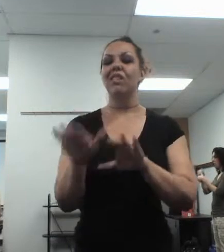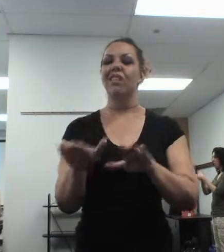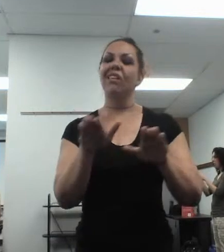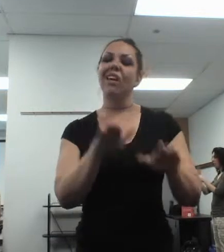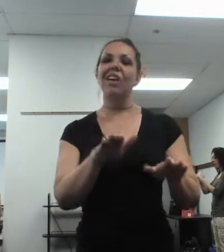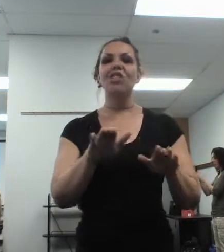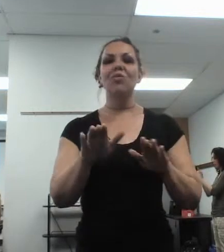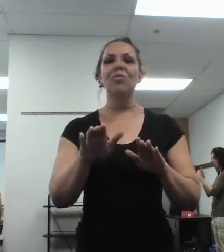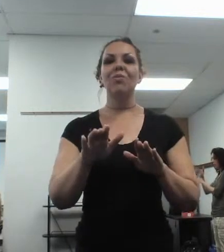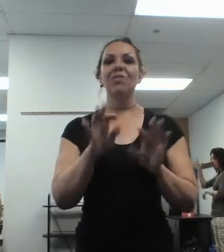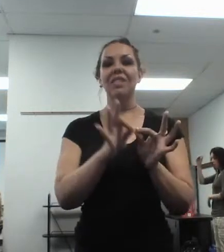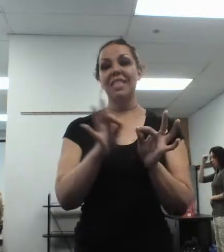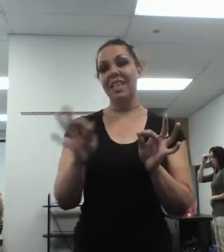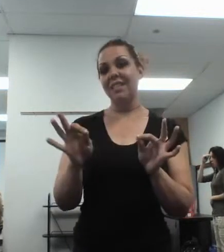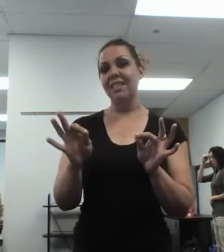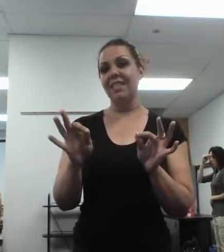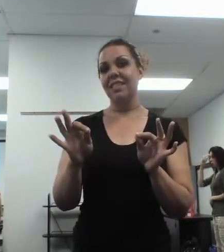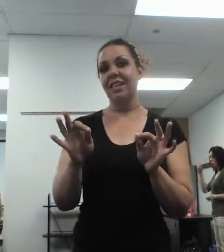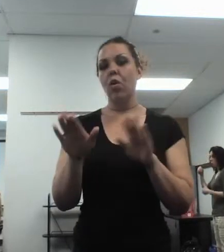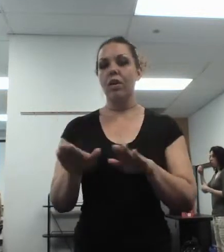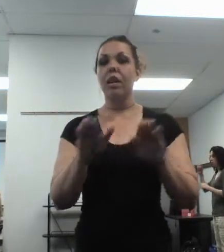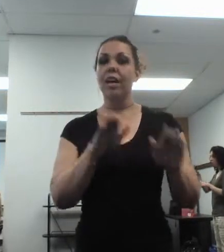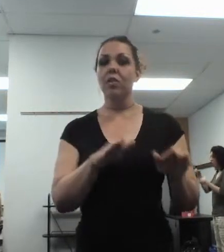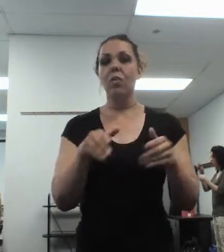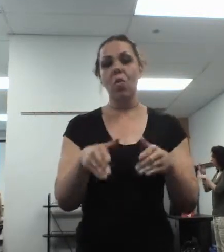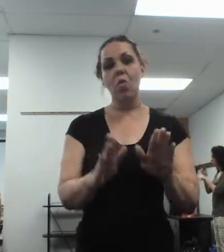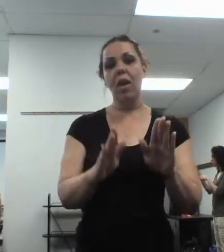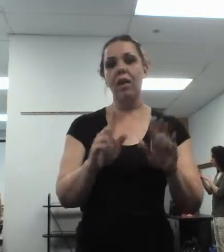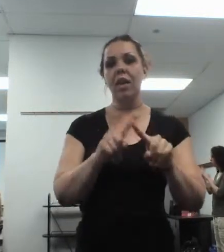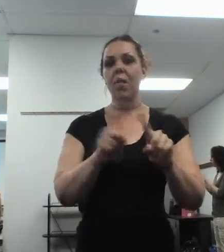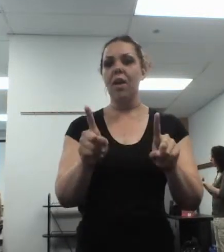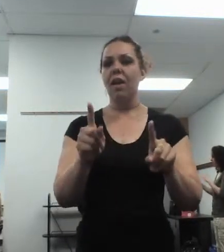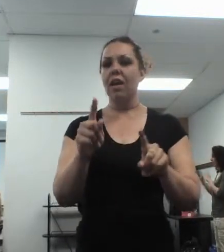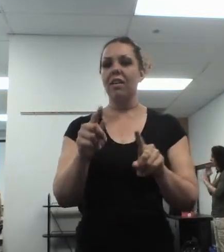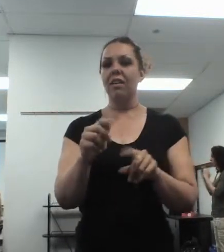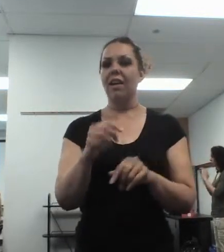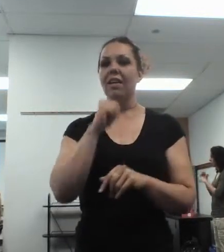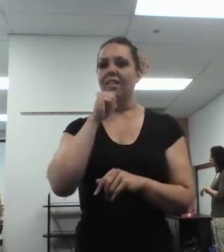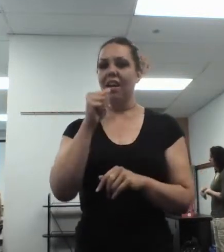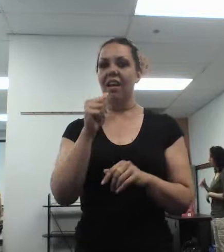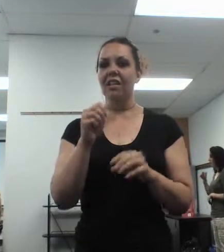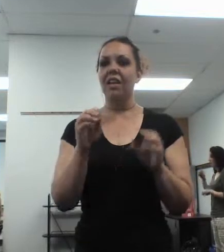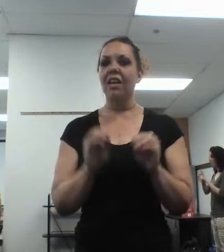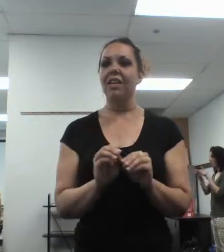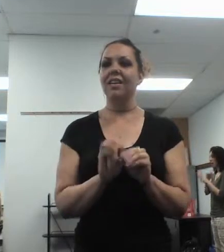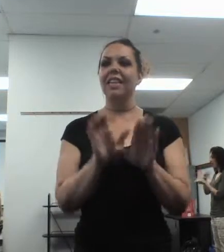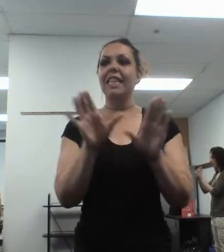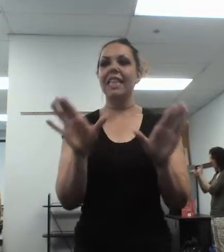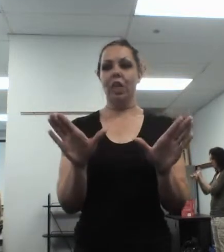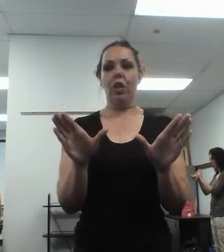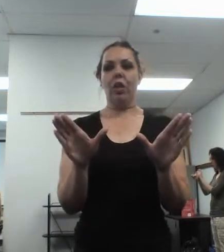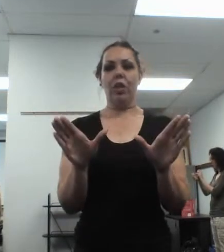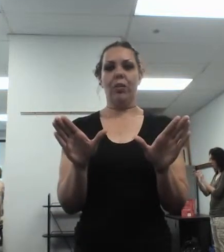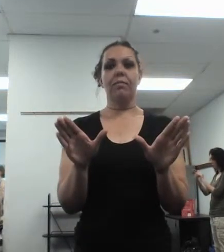casual way, but I'm not changing the crisp and clearness of the sign. Does that make sense? Okay. Any other questions?